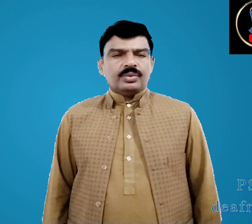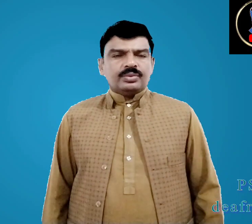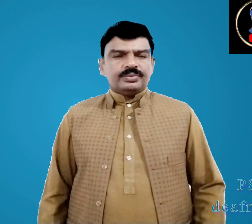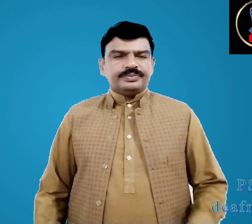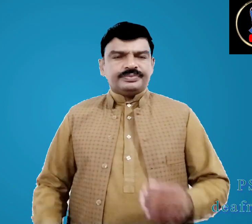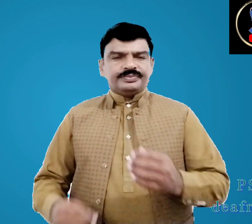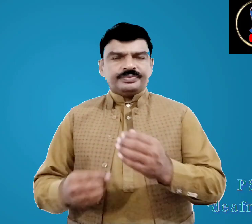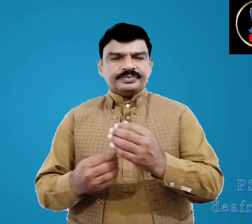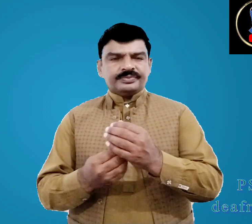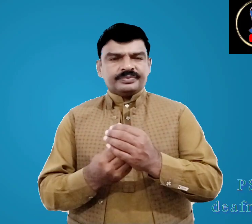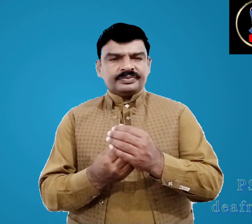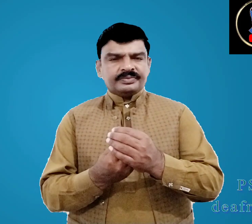grow,